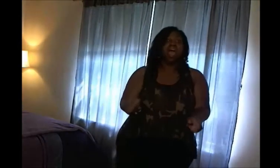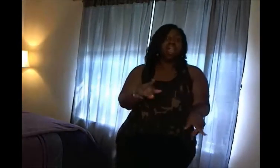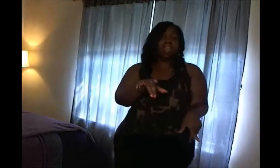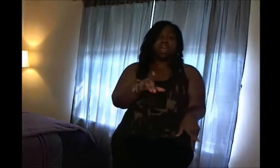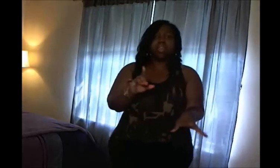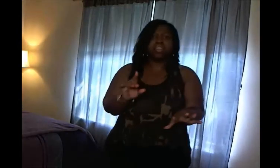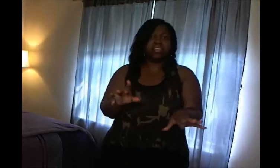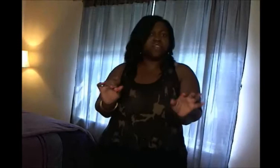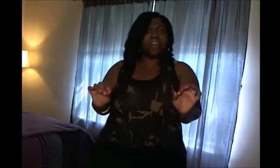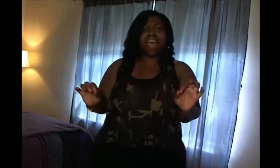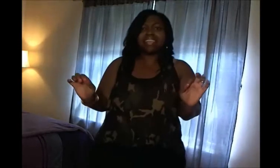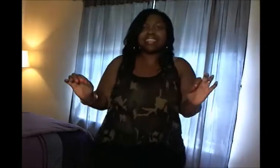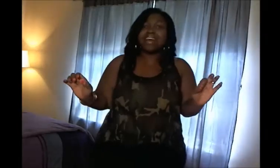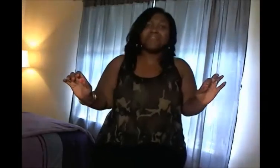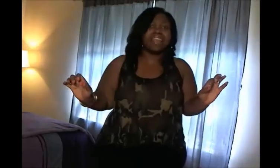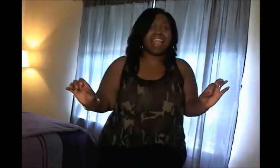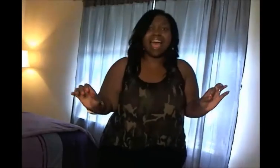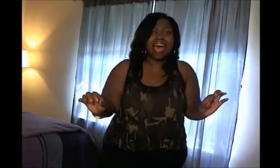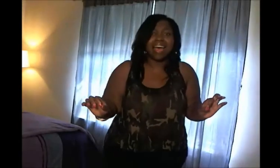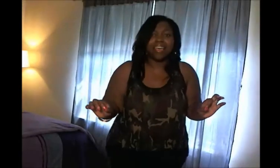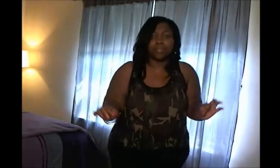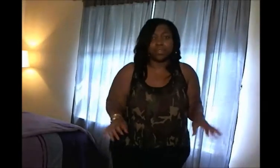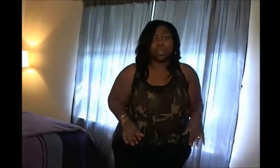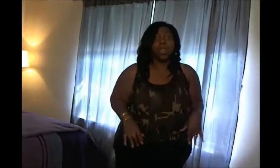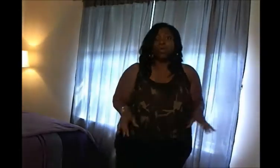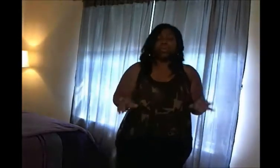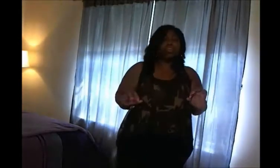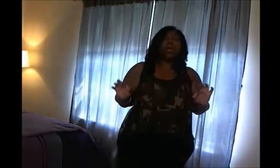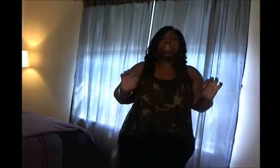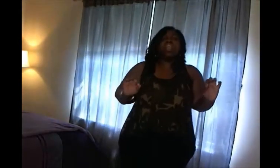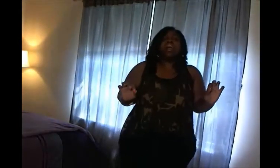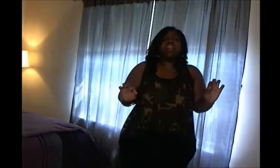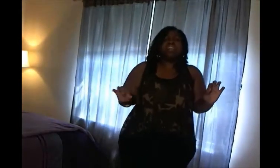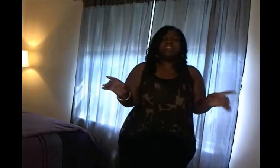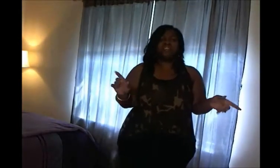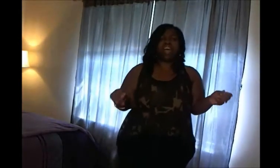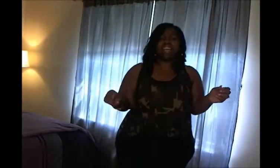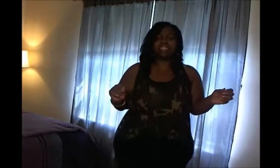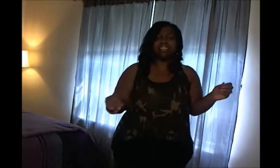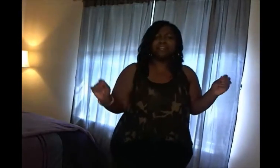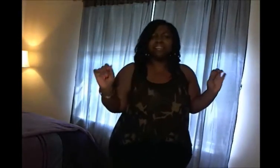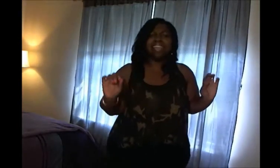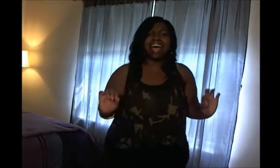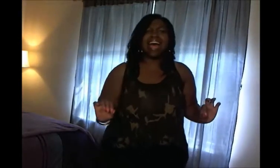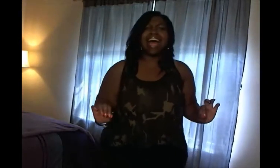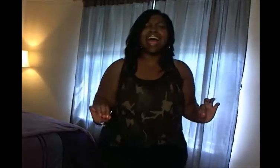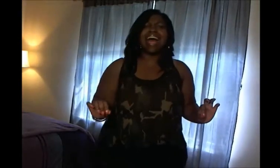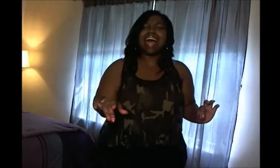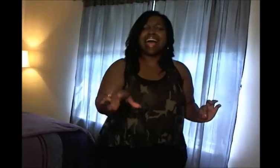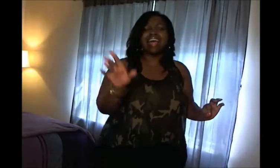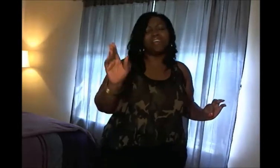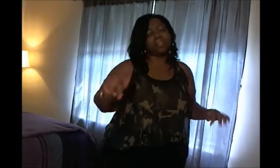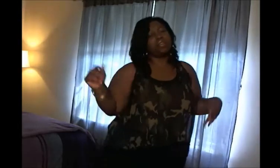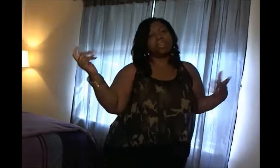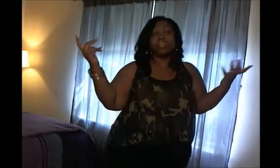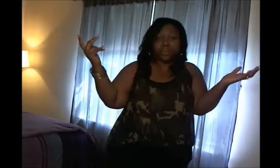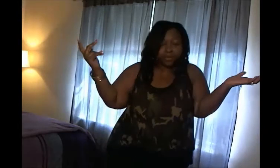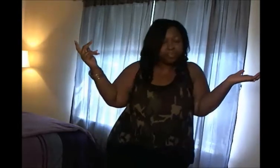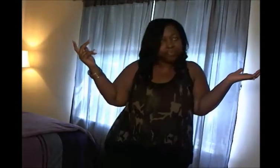life. Learning the facts of life. When you're learning the facts of life. Now, you know,